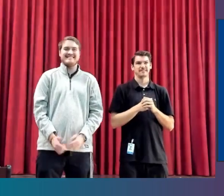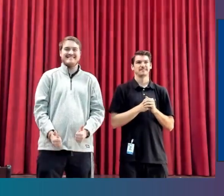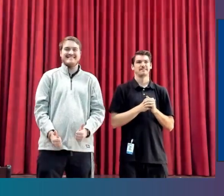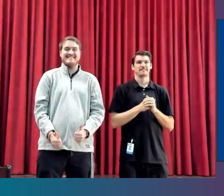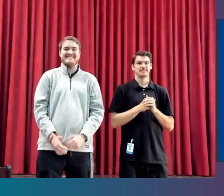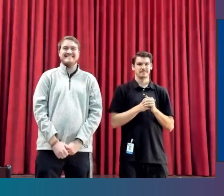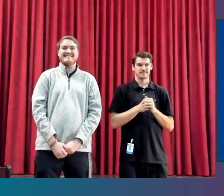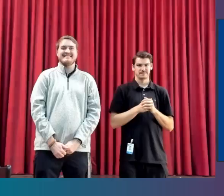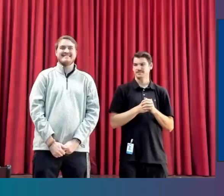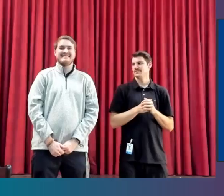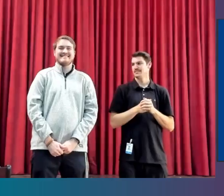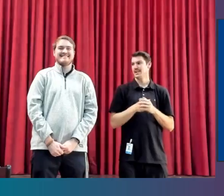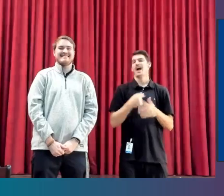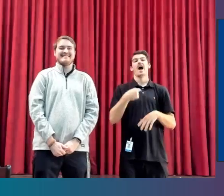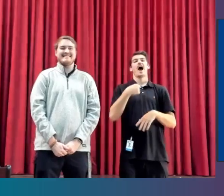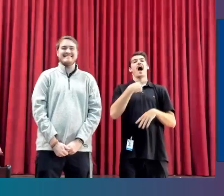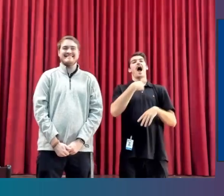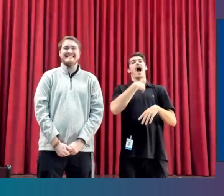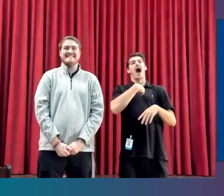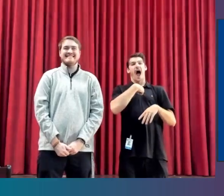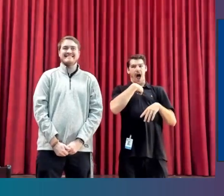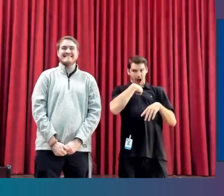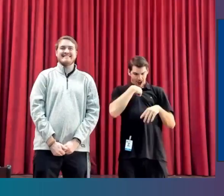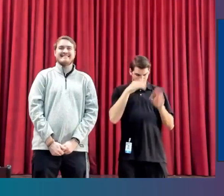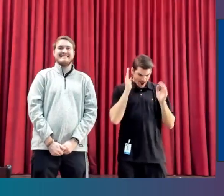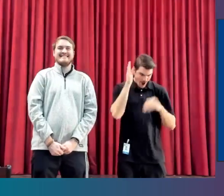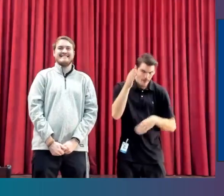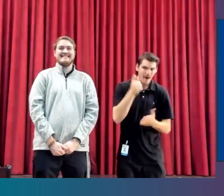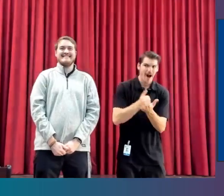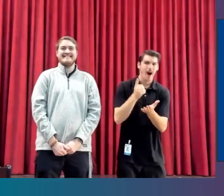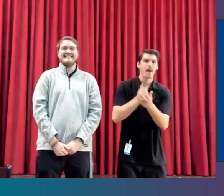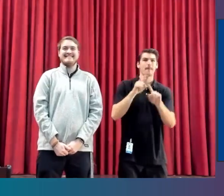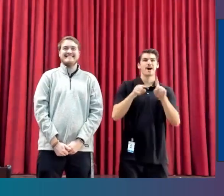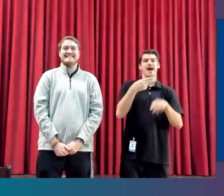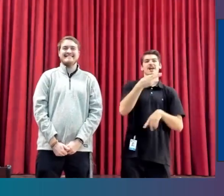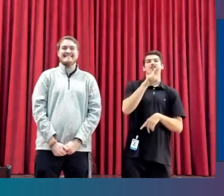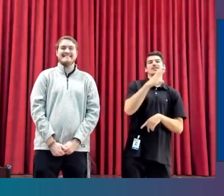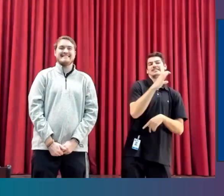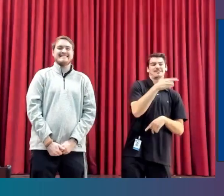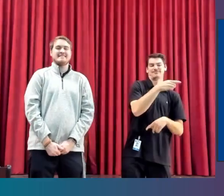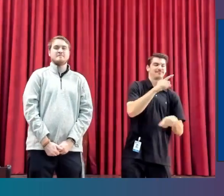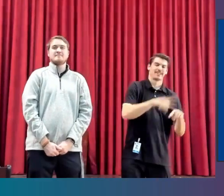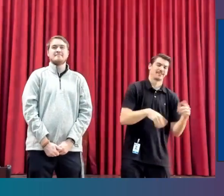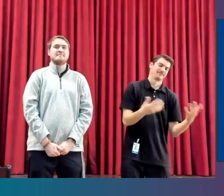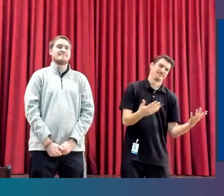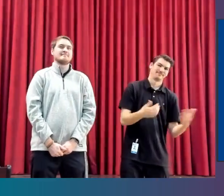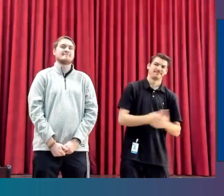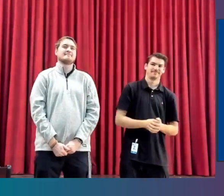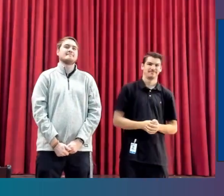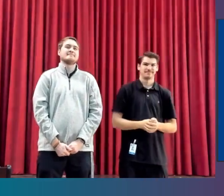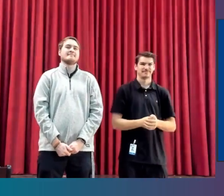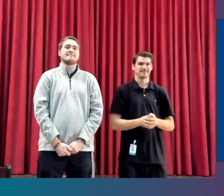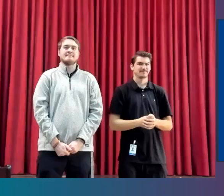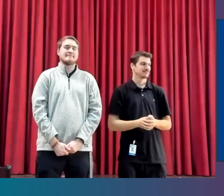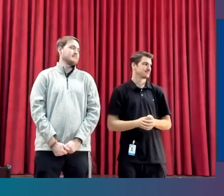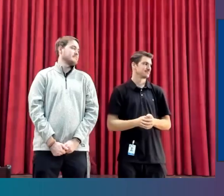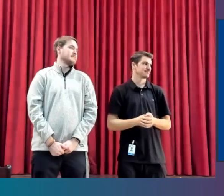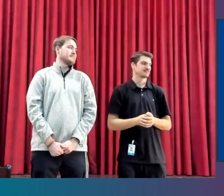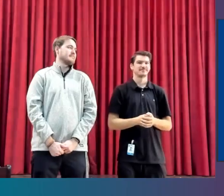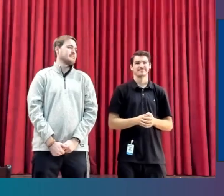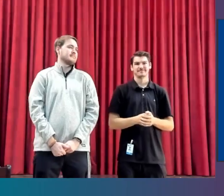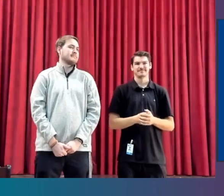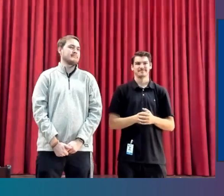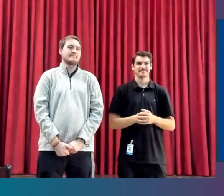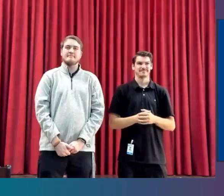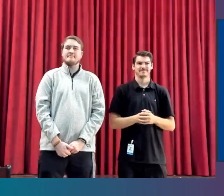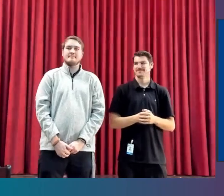So you're willing to help. Yeah, I'm willing to help, but HRC can't help, yeah. And I'm living upstairs, so I need you to help